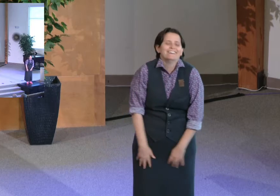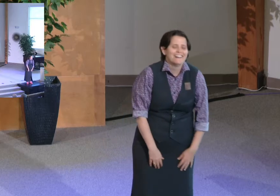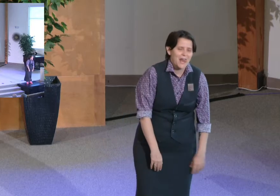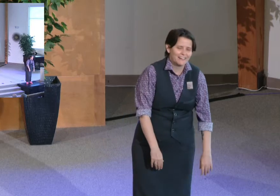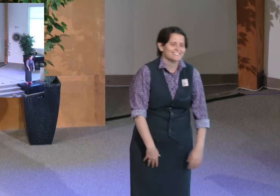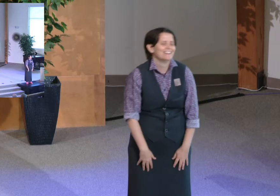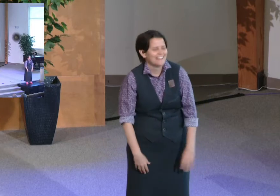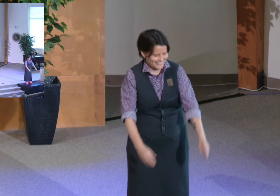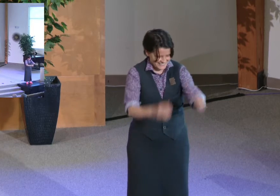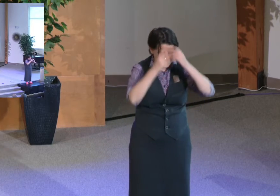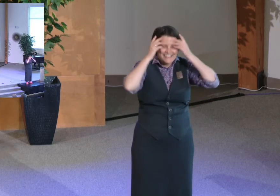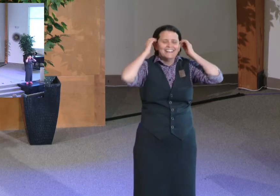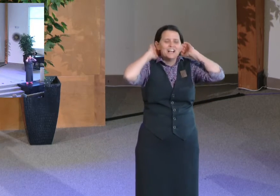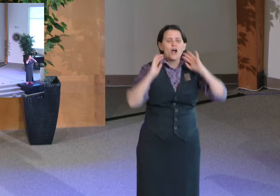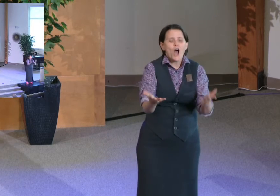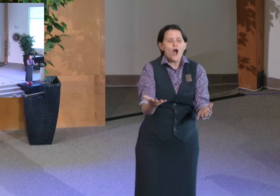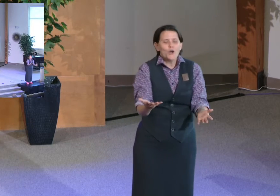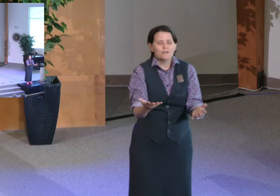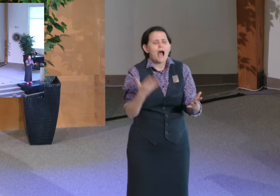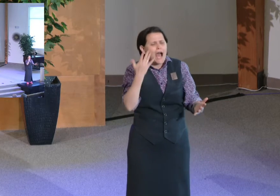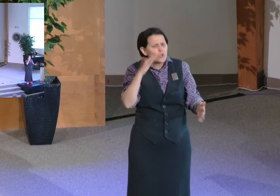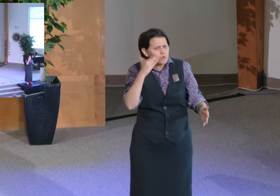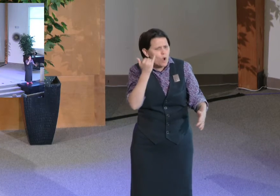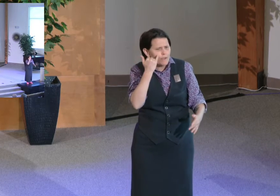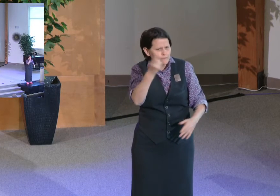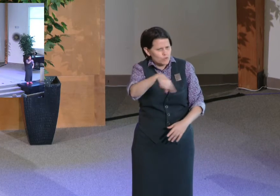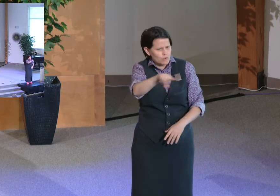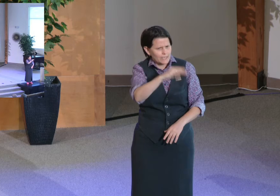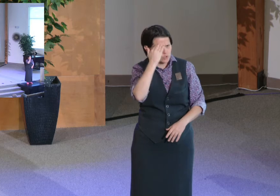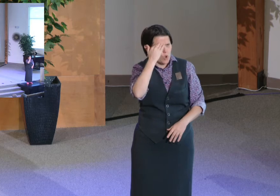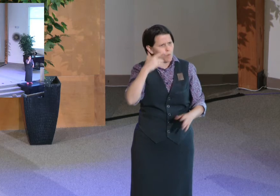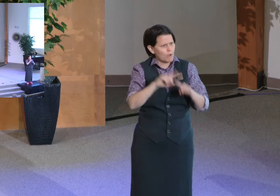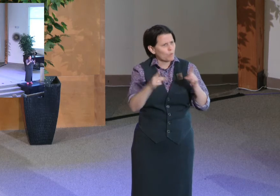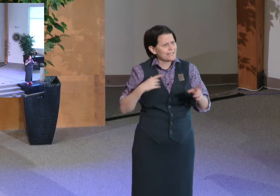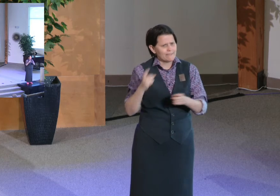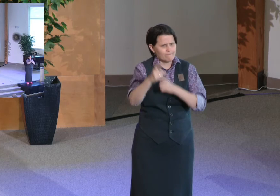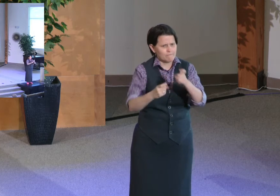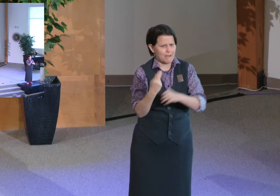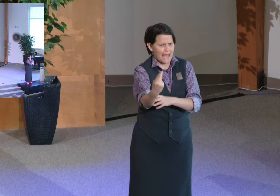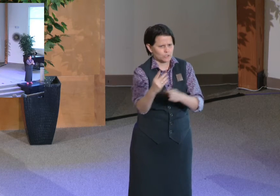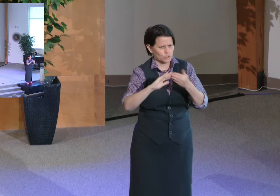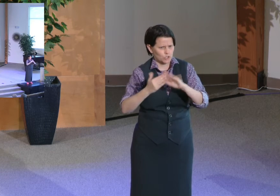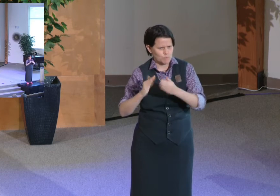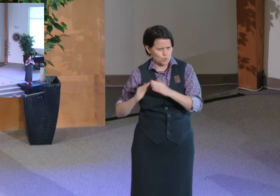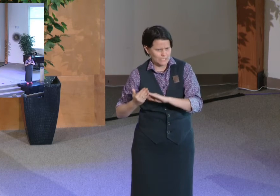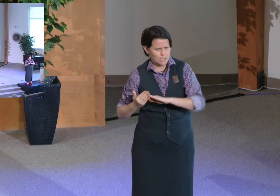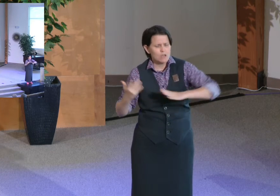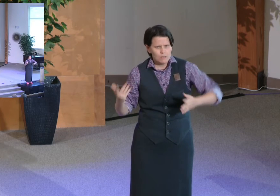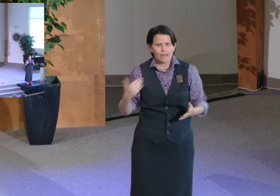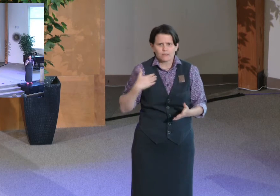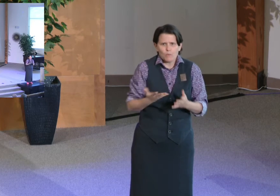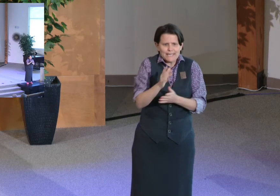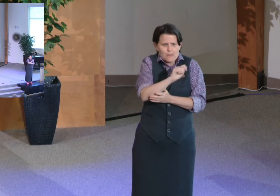we take a percentage of it and we give out to the community. We support homelessness. We don't support